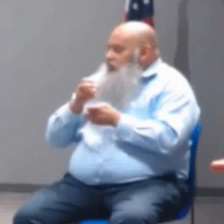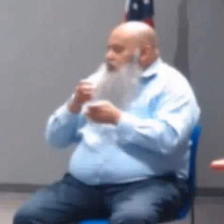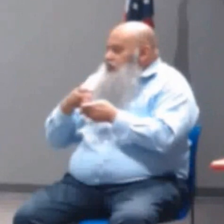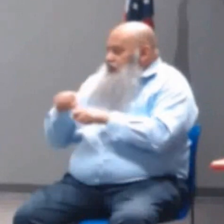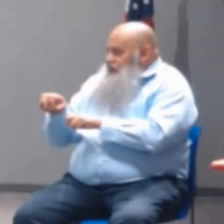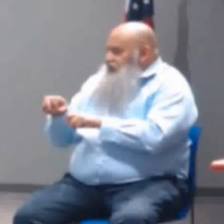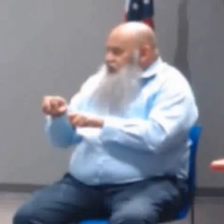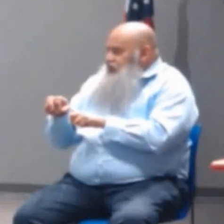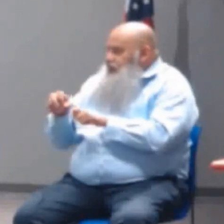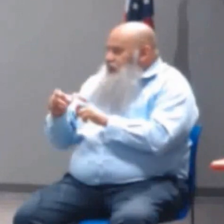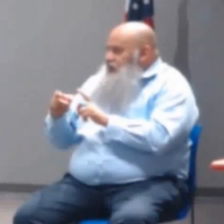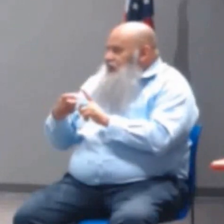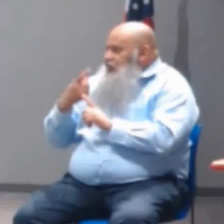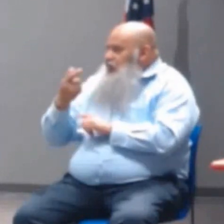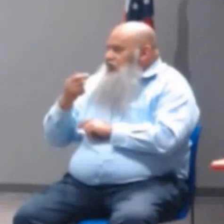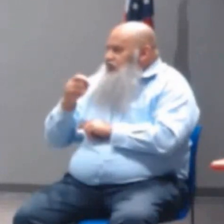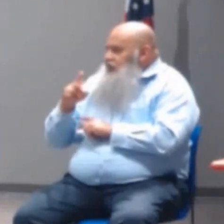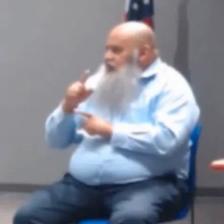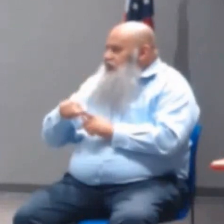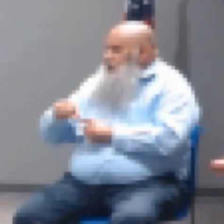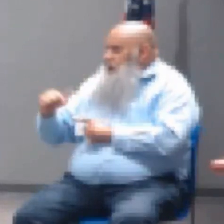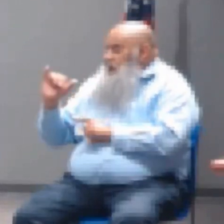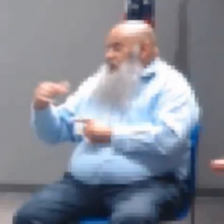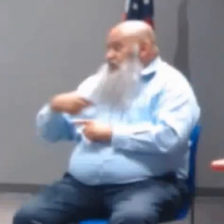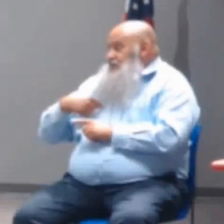one gender to the other, as I have done.